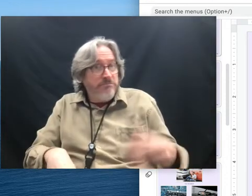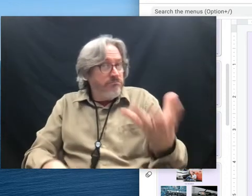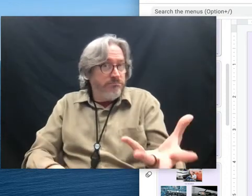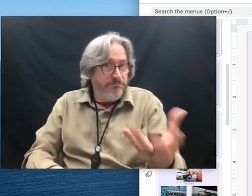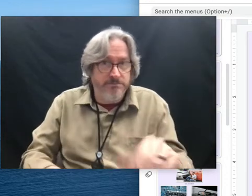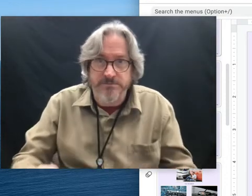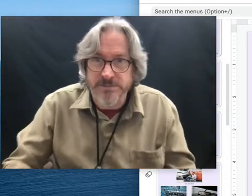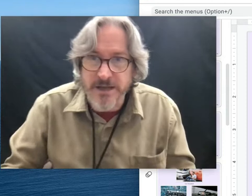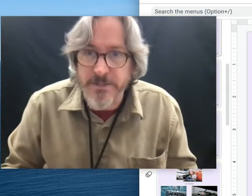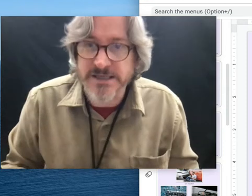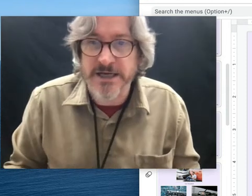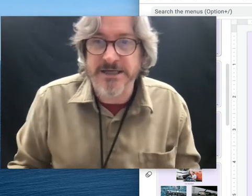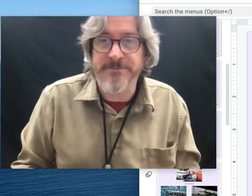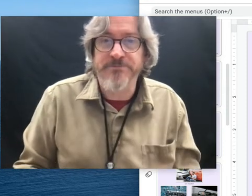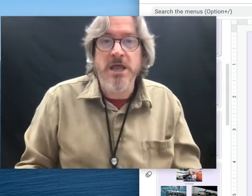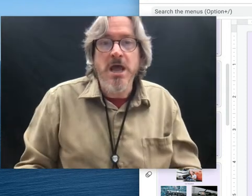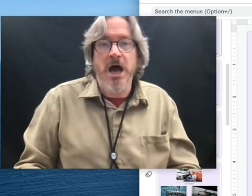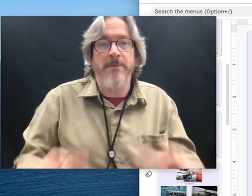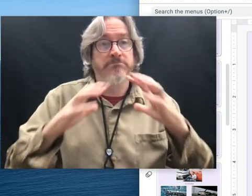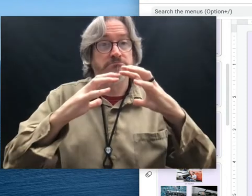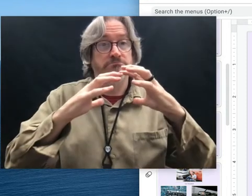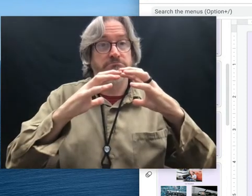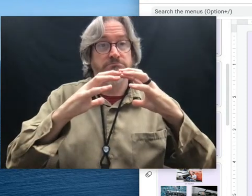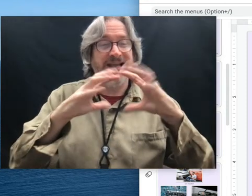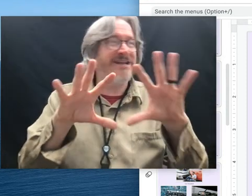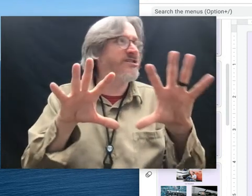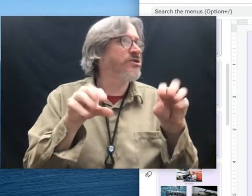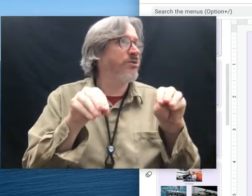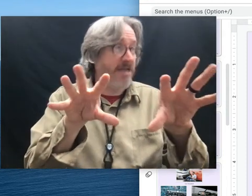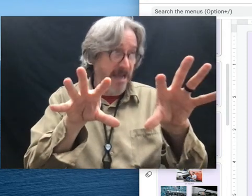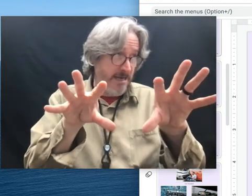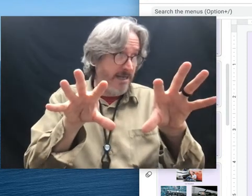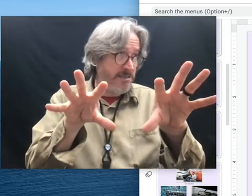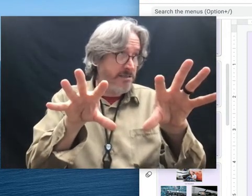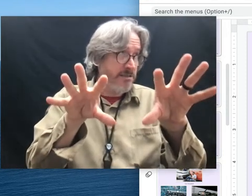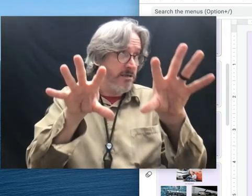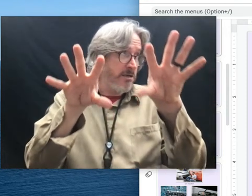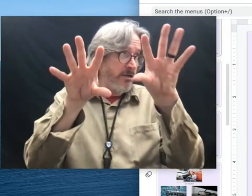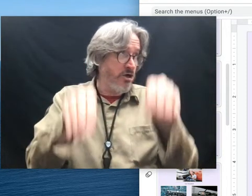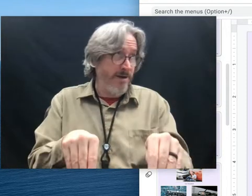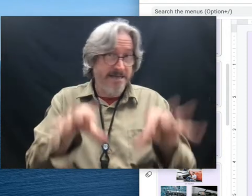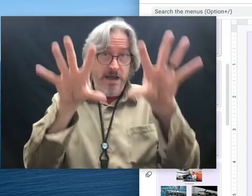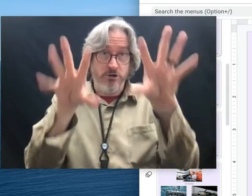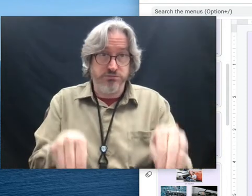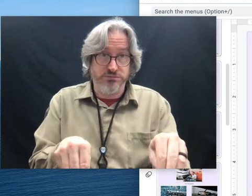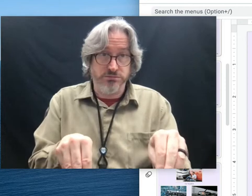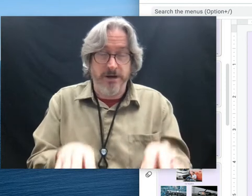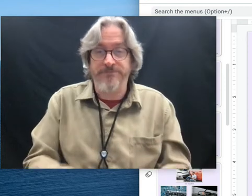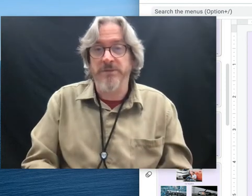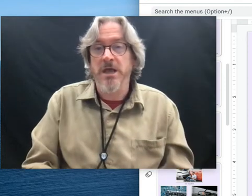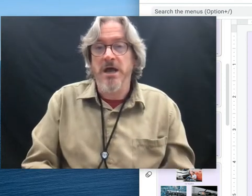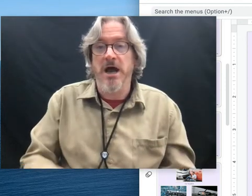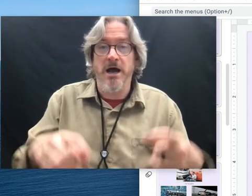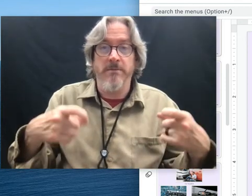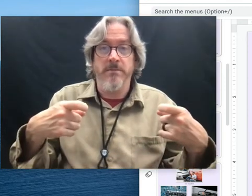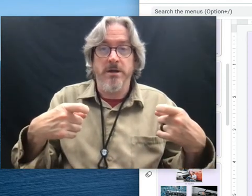deflated. Same basic idea. It's also like headlights going down, right?